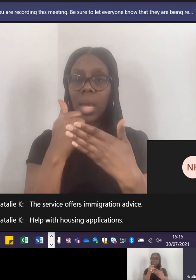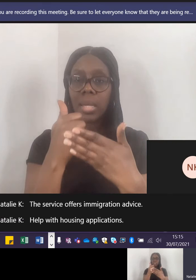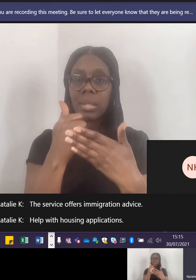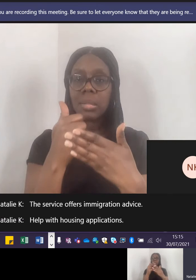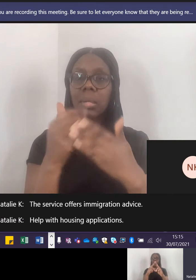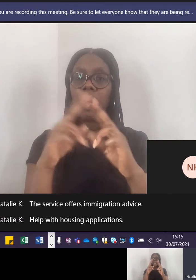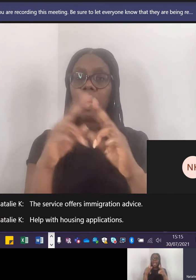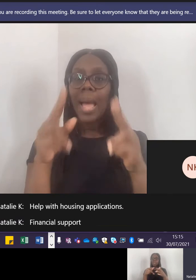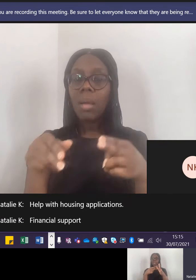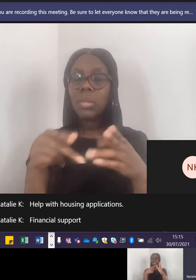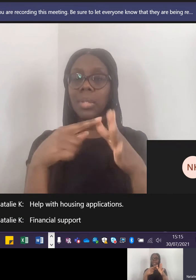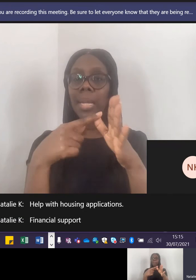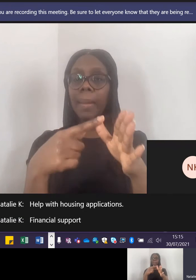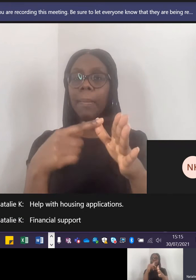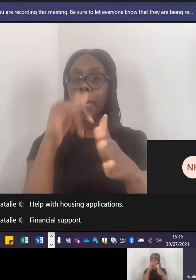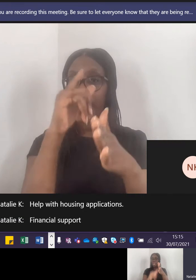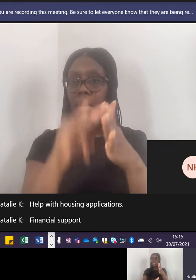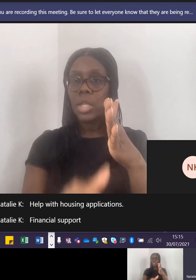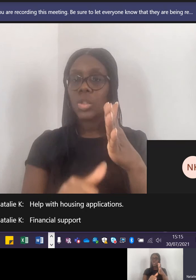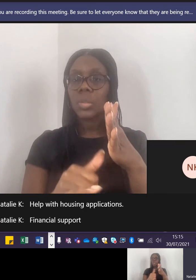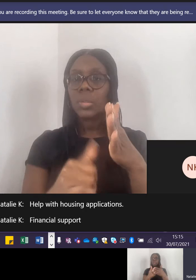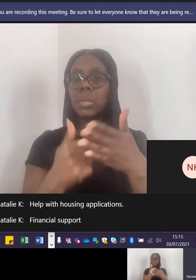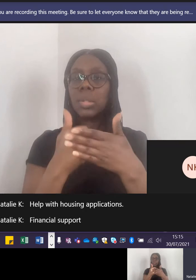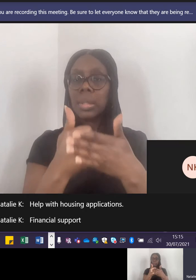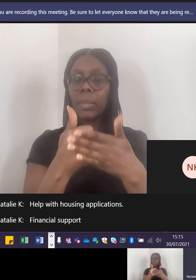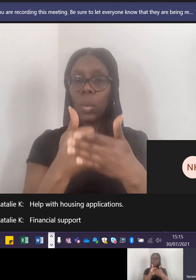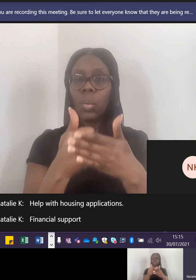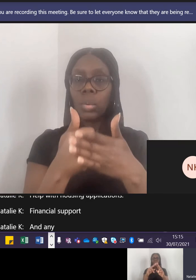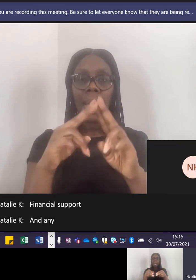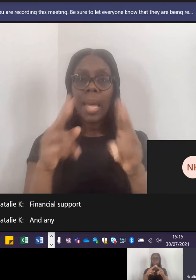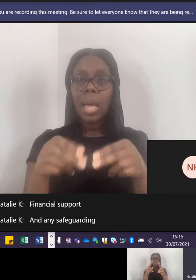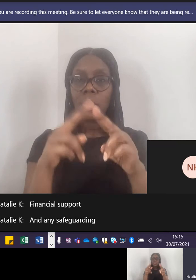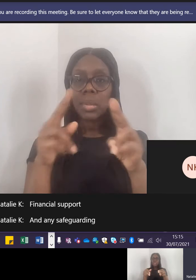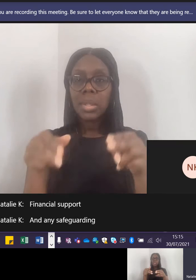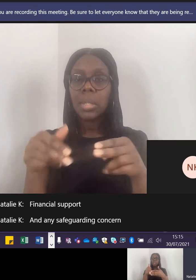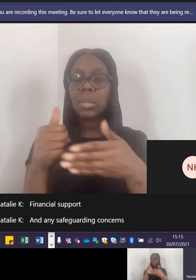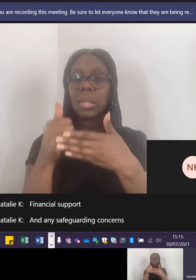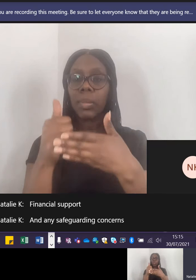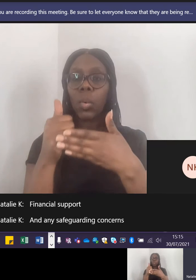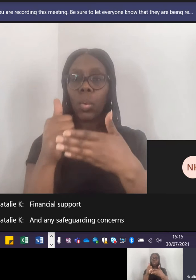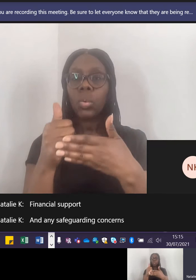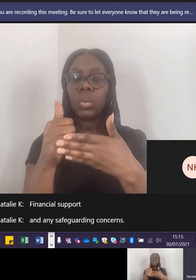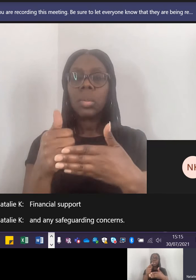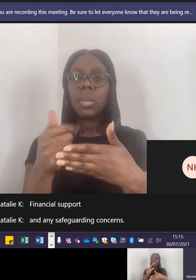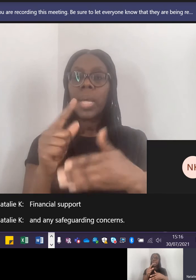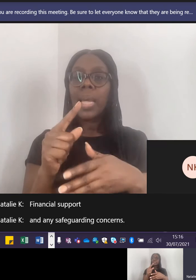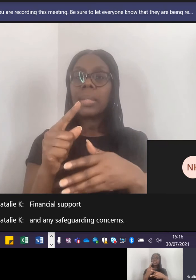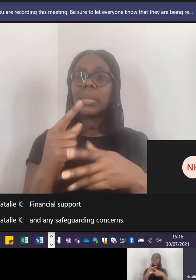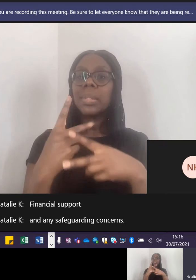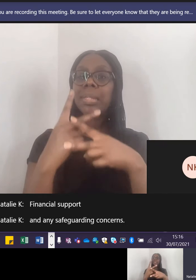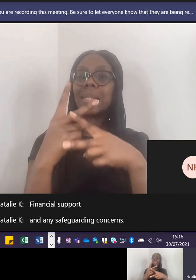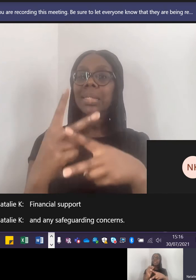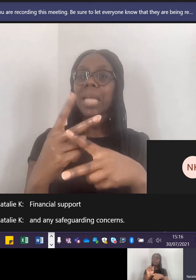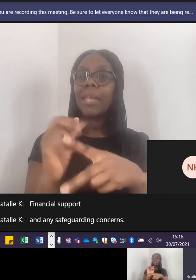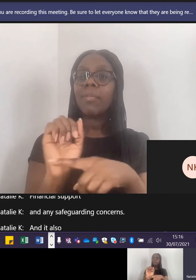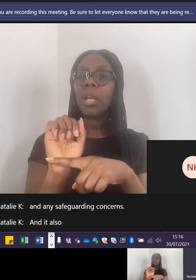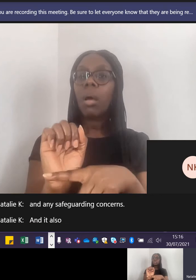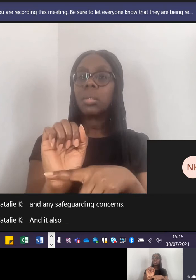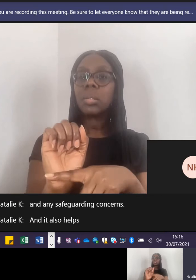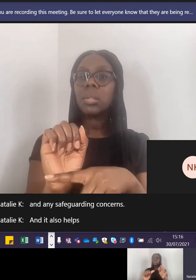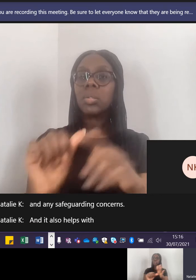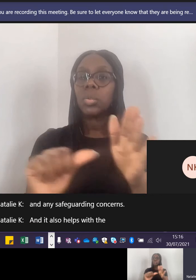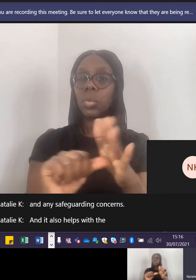financial support, and any safeguarding concerns. And it also